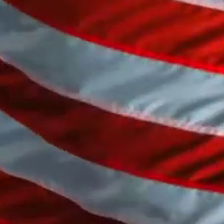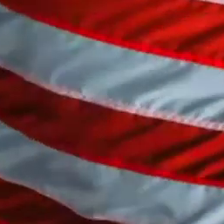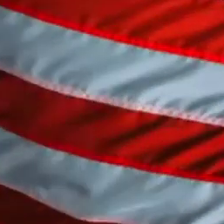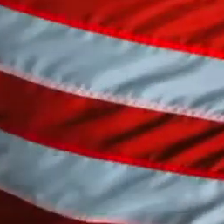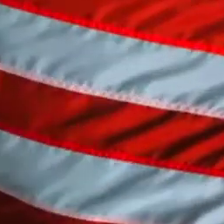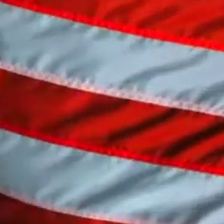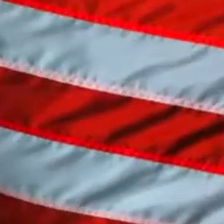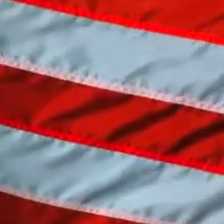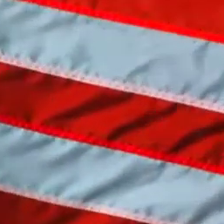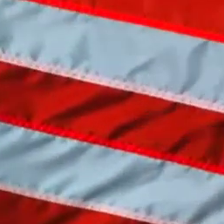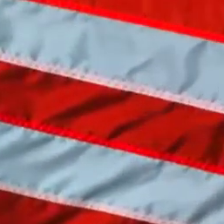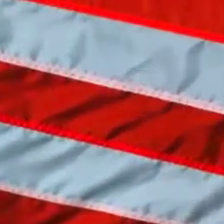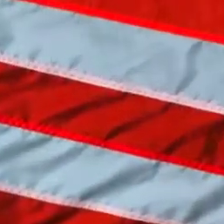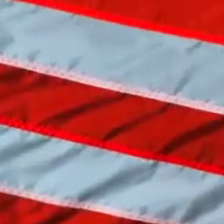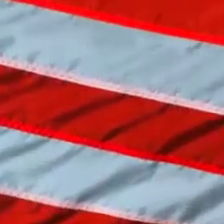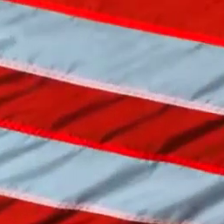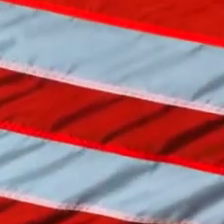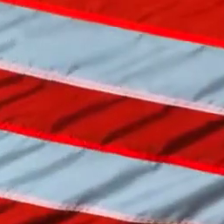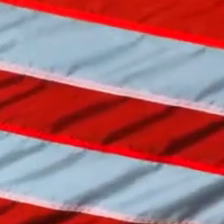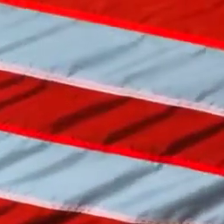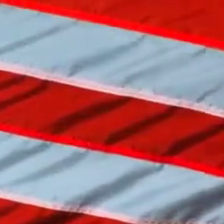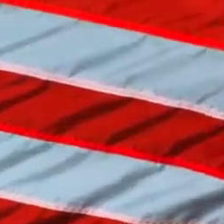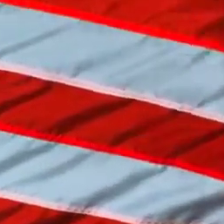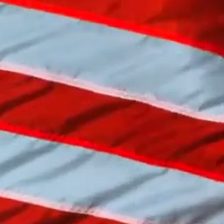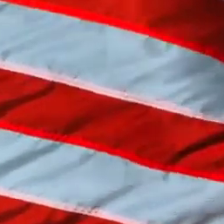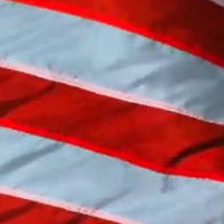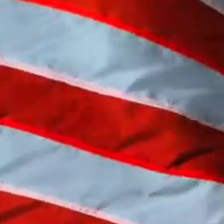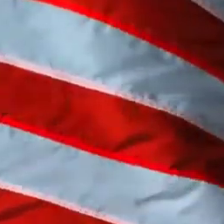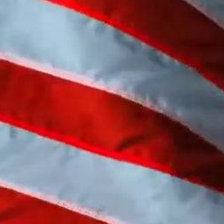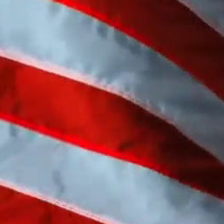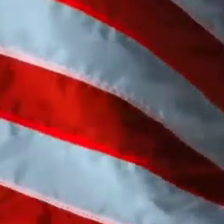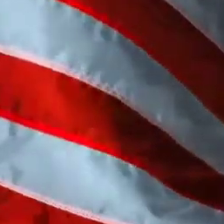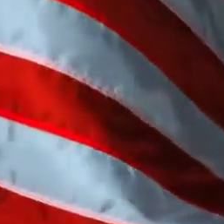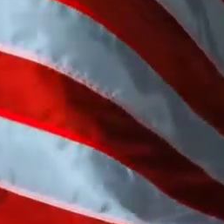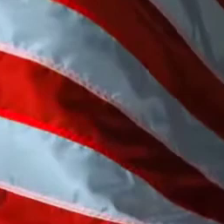star-spangled banner yet